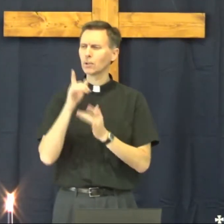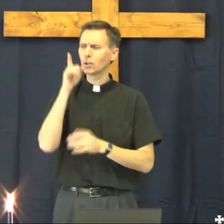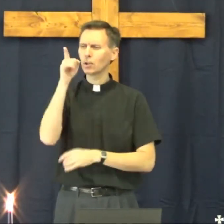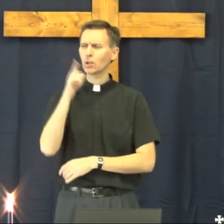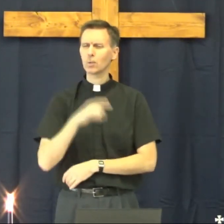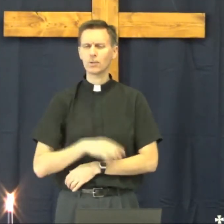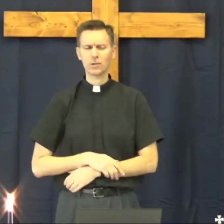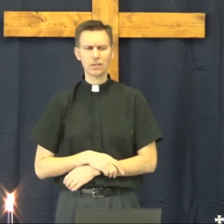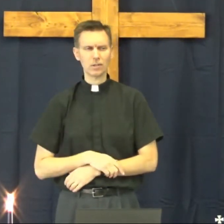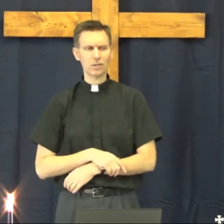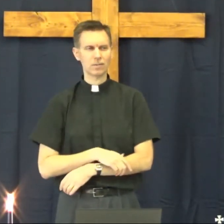Who is Jesus?